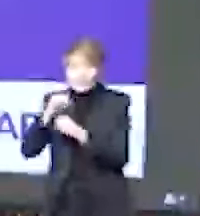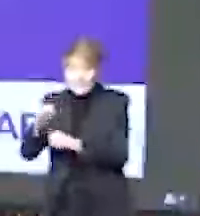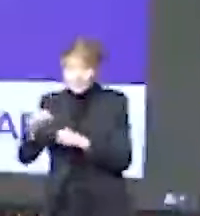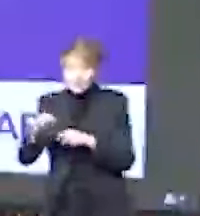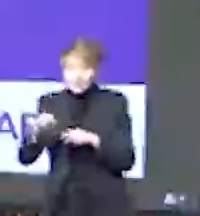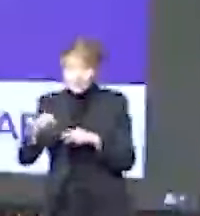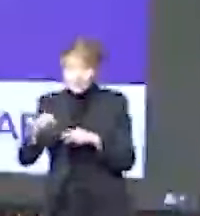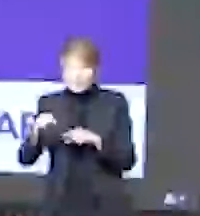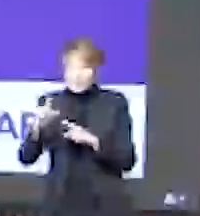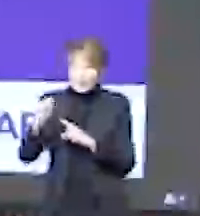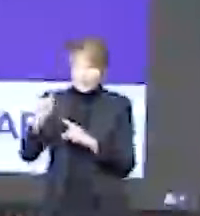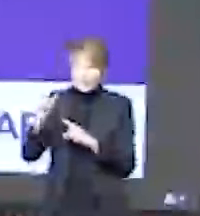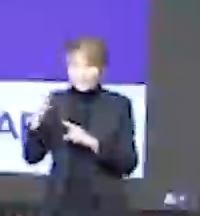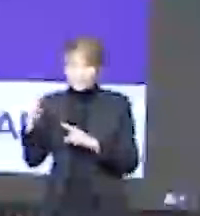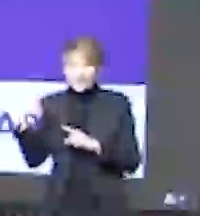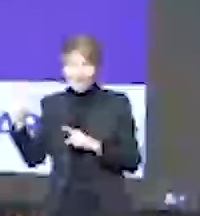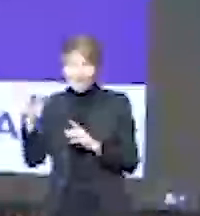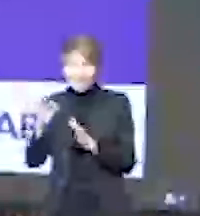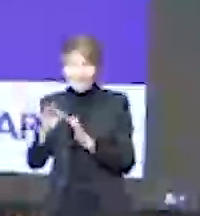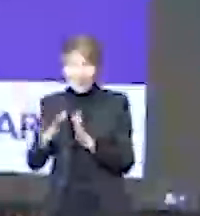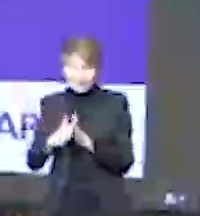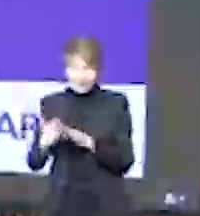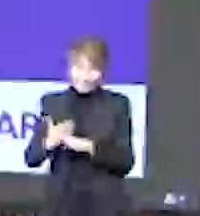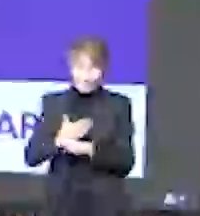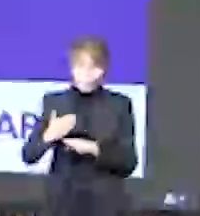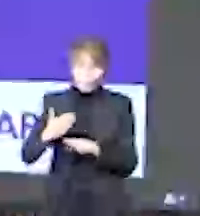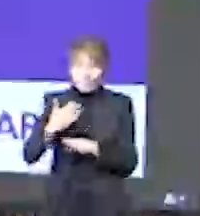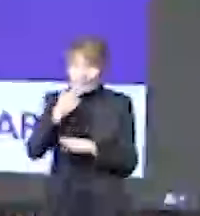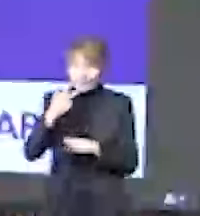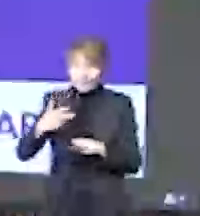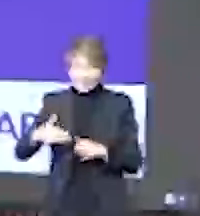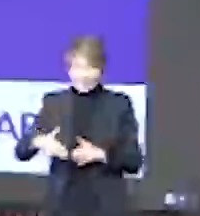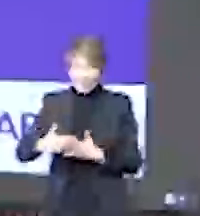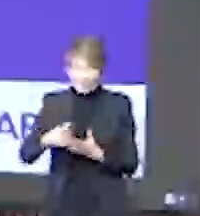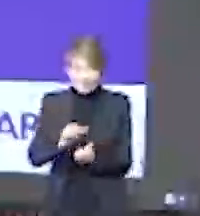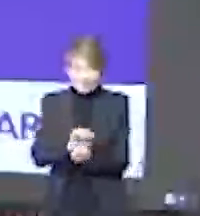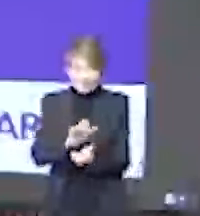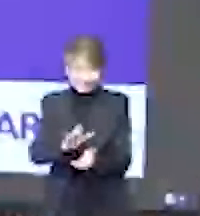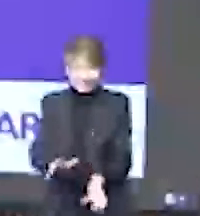at 11:59 p.m. before their 18th birthday, they're out.